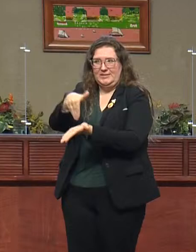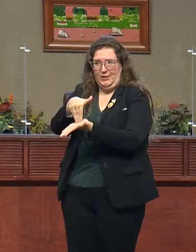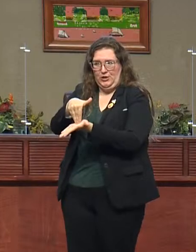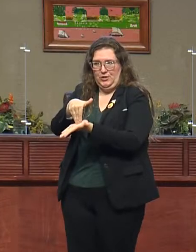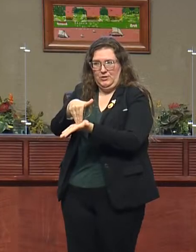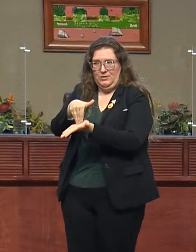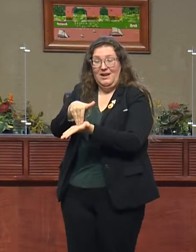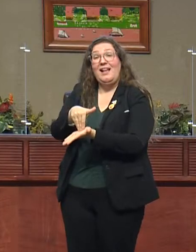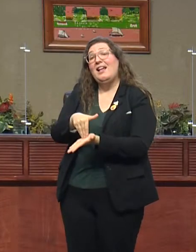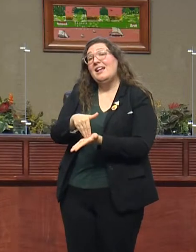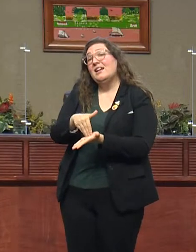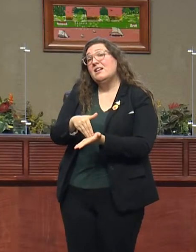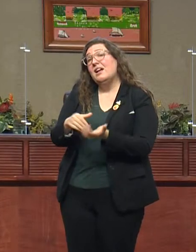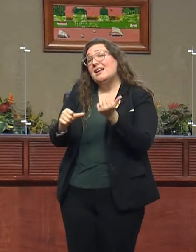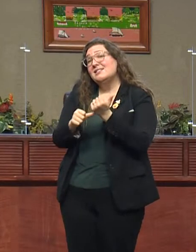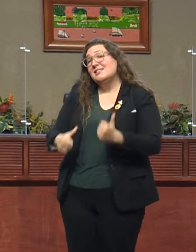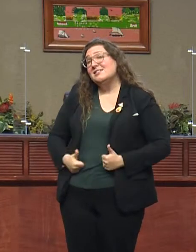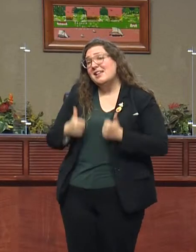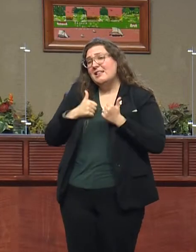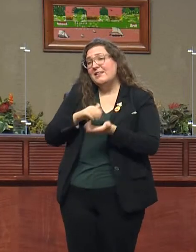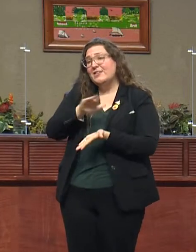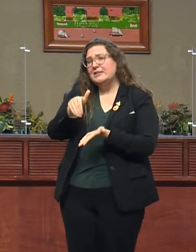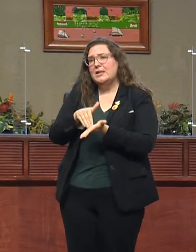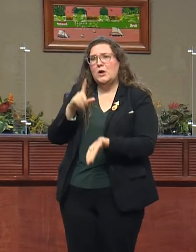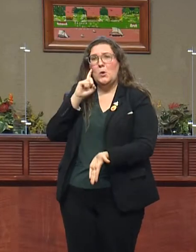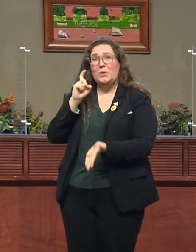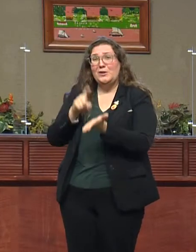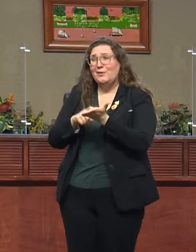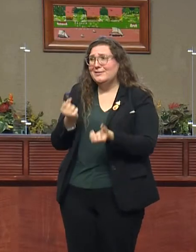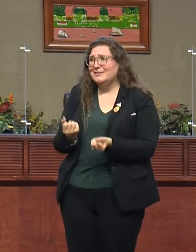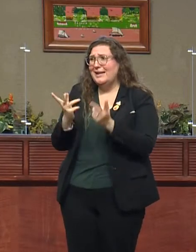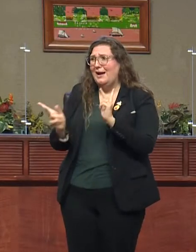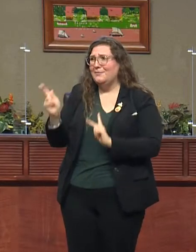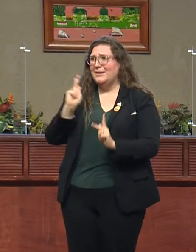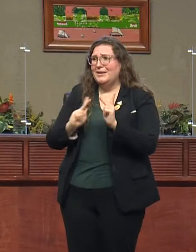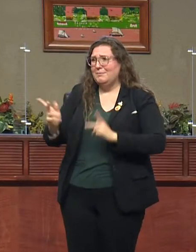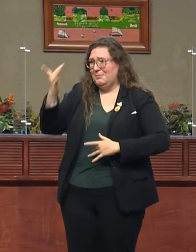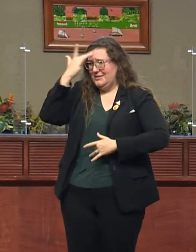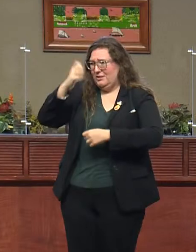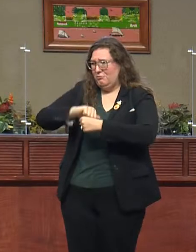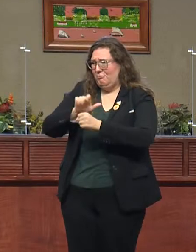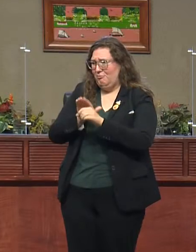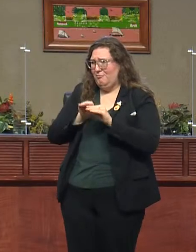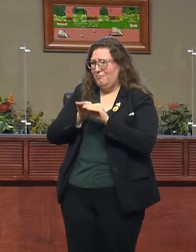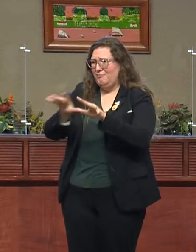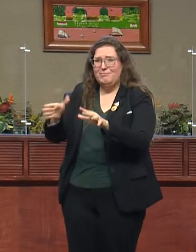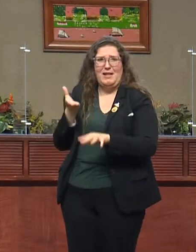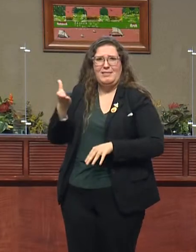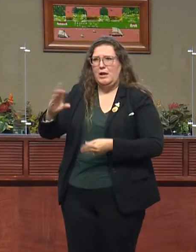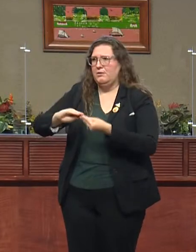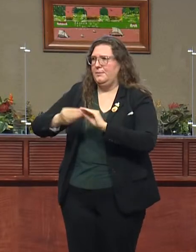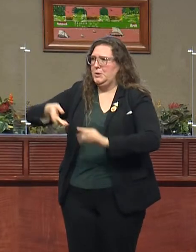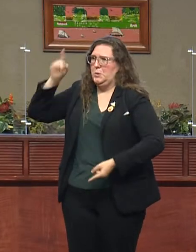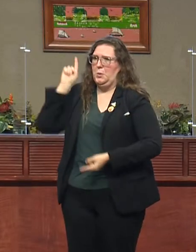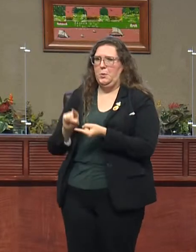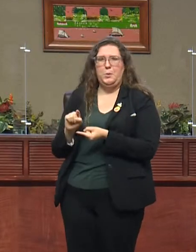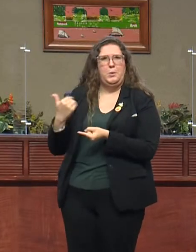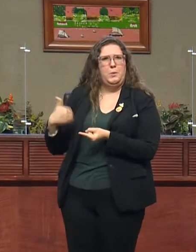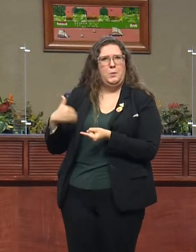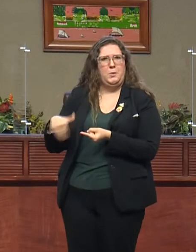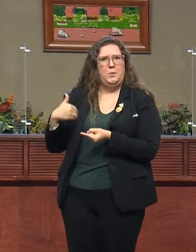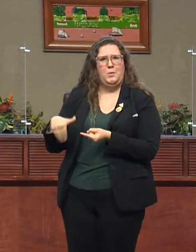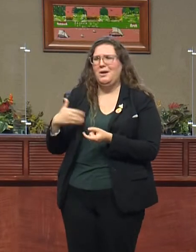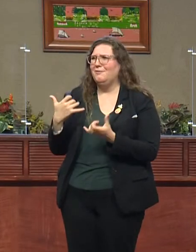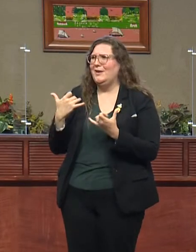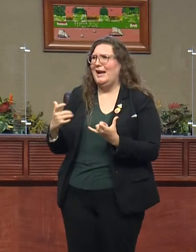a tremendous reduction of the number of infections. If I don't recall incorrectly, right now we only have